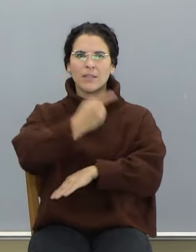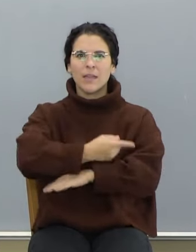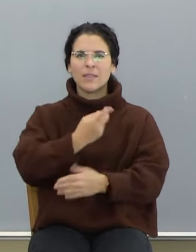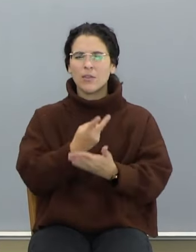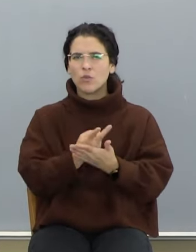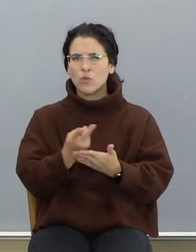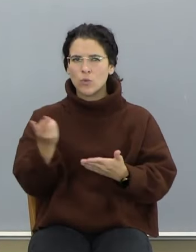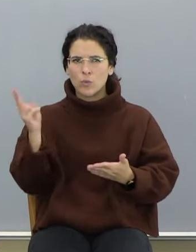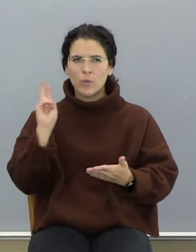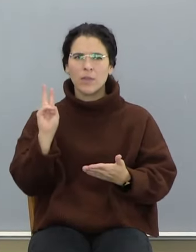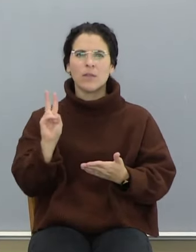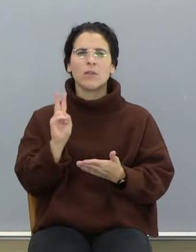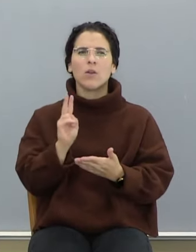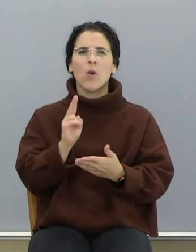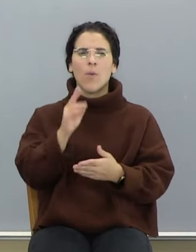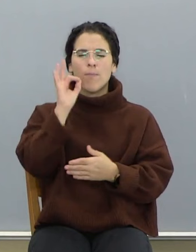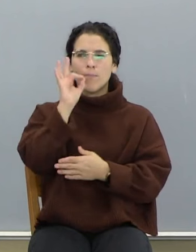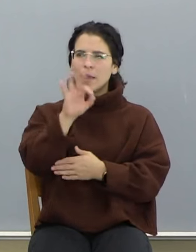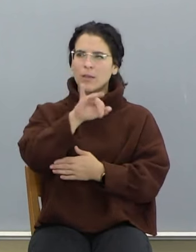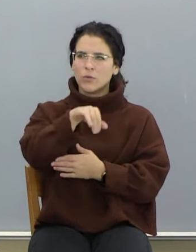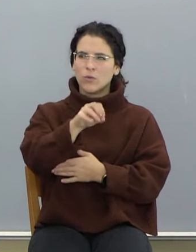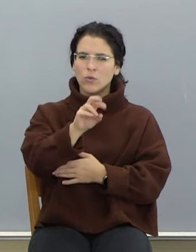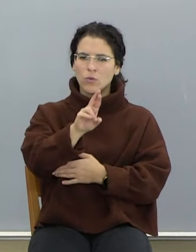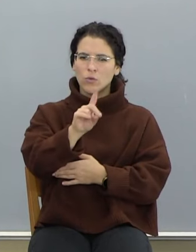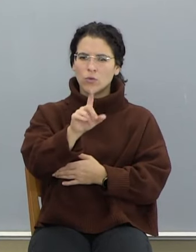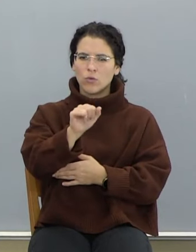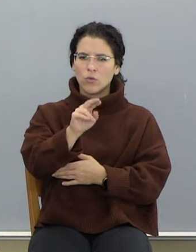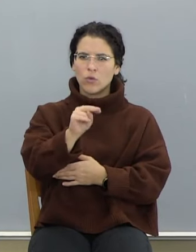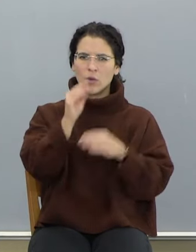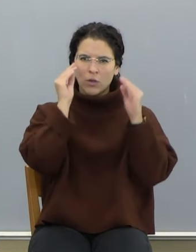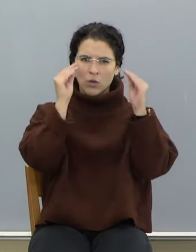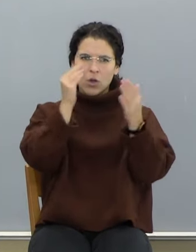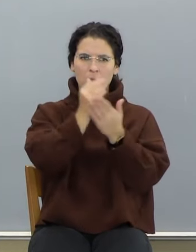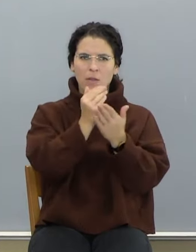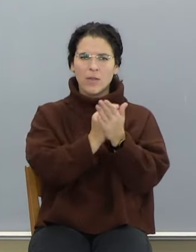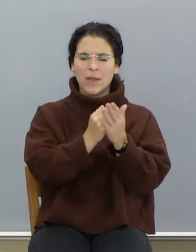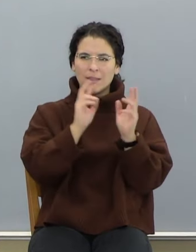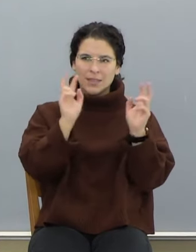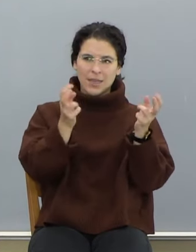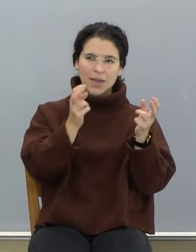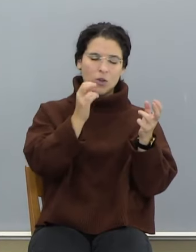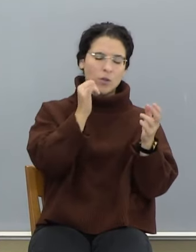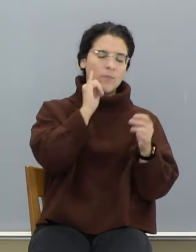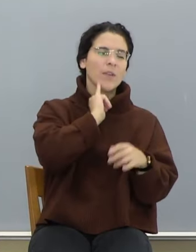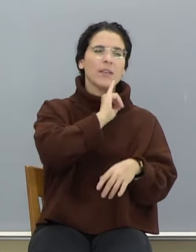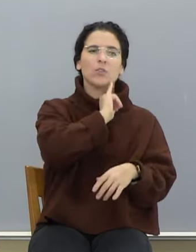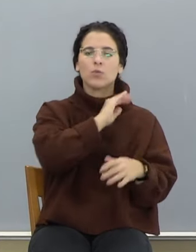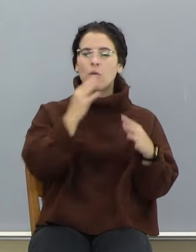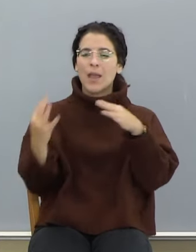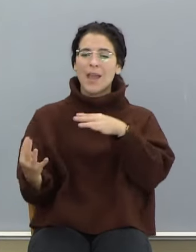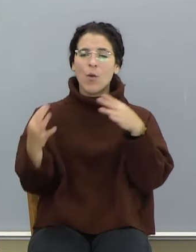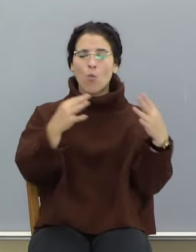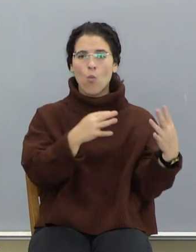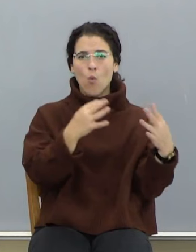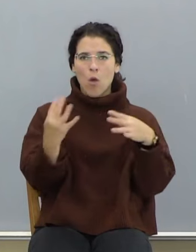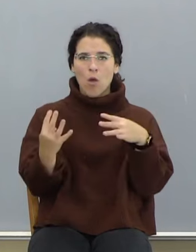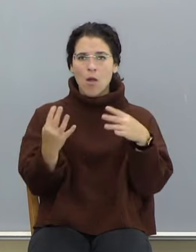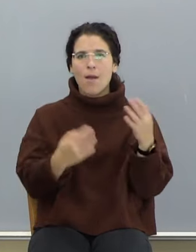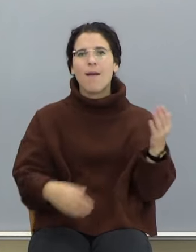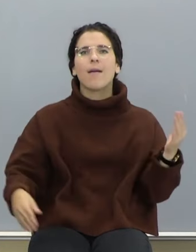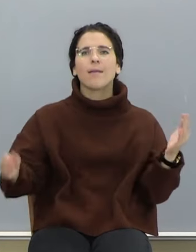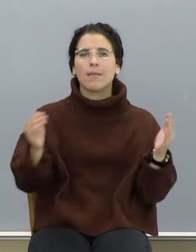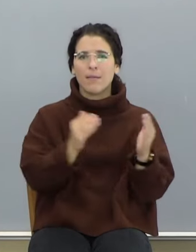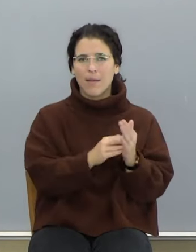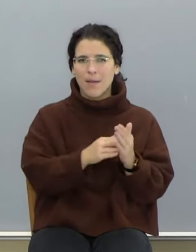he taught a lesson titled Israel at War Again. And he touched on